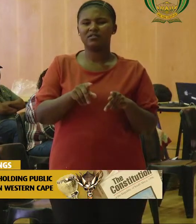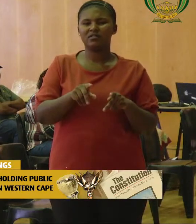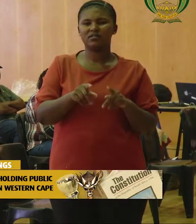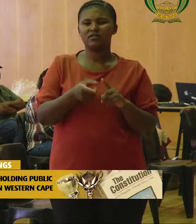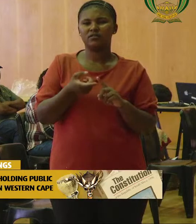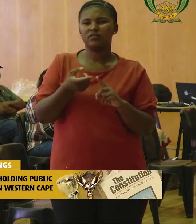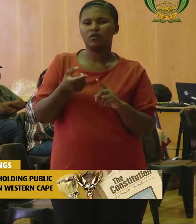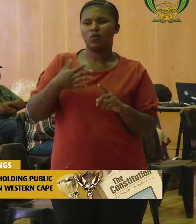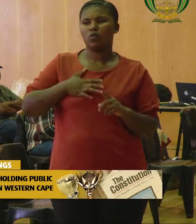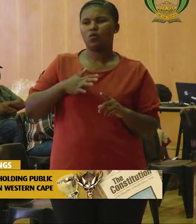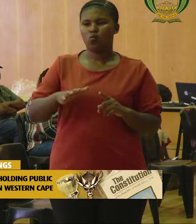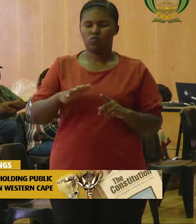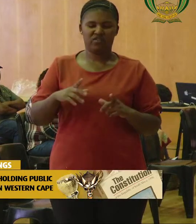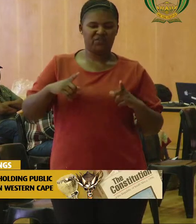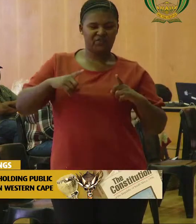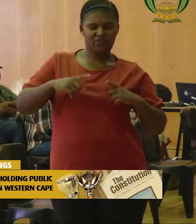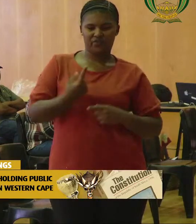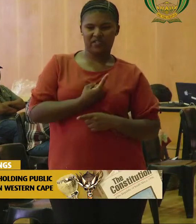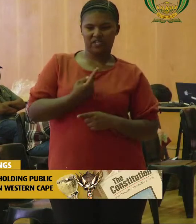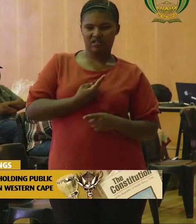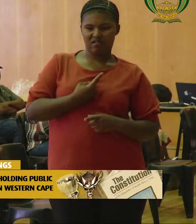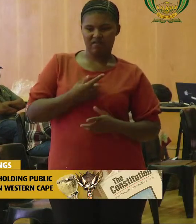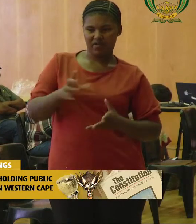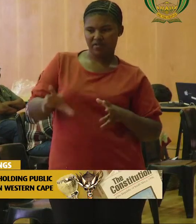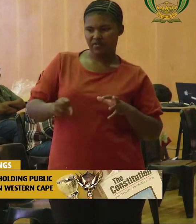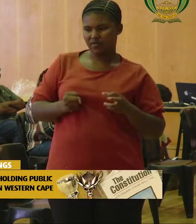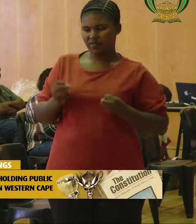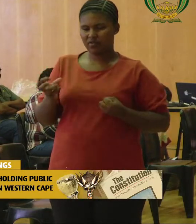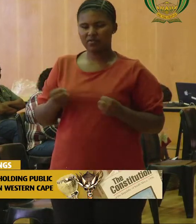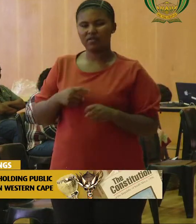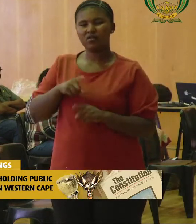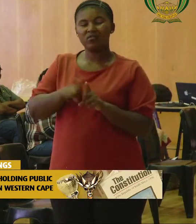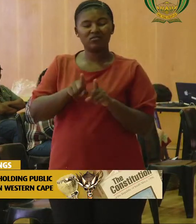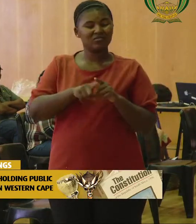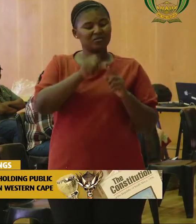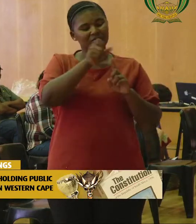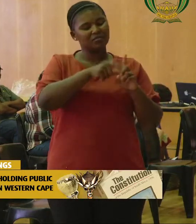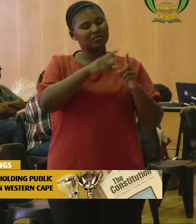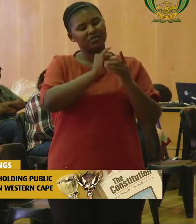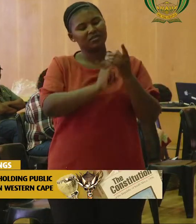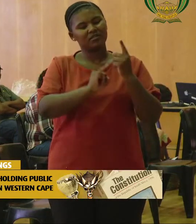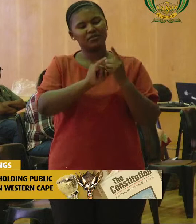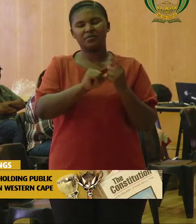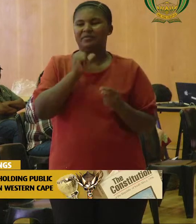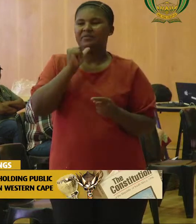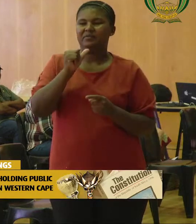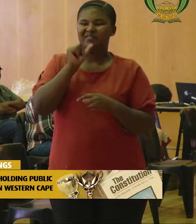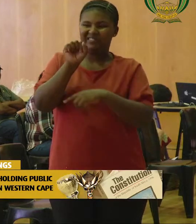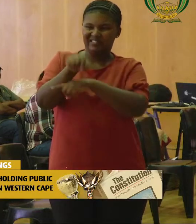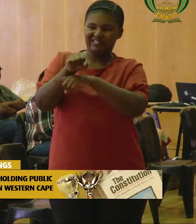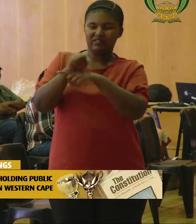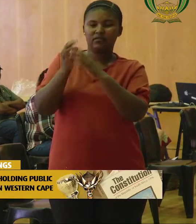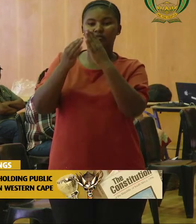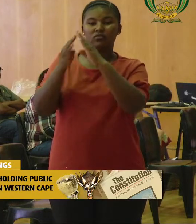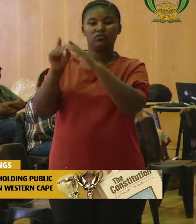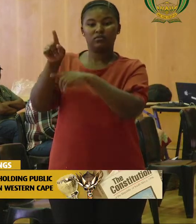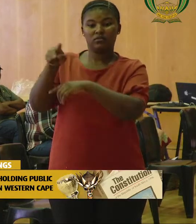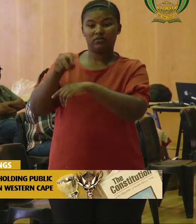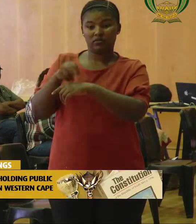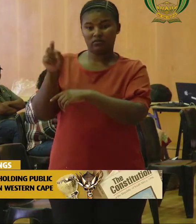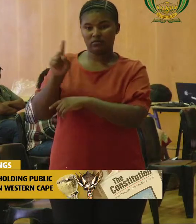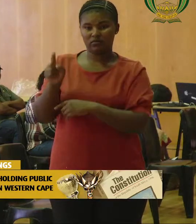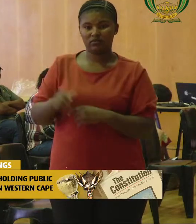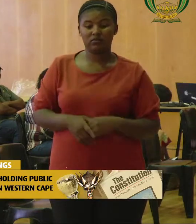just to enrich themselves. Also, they are not care about the community. Also,